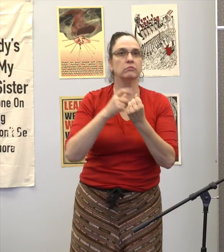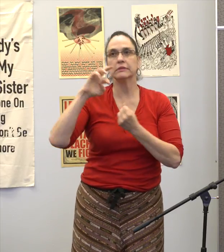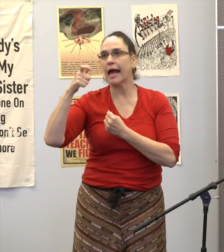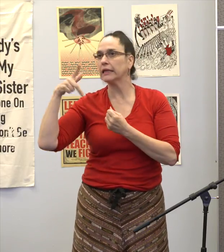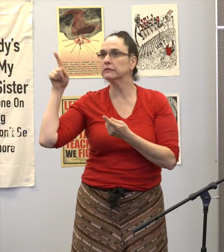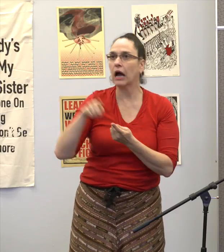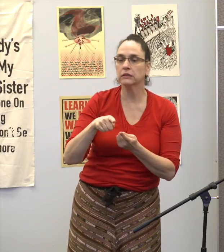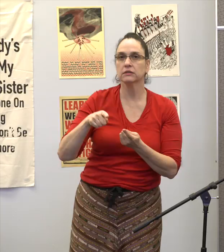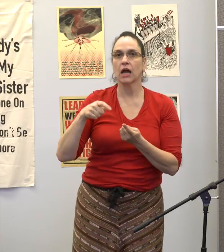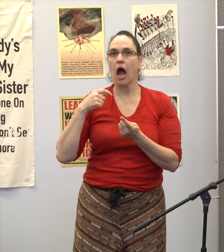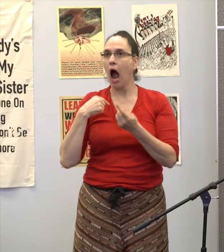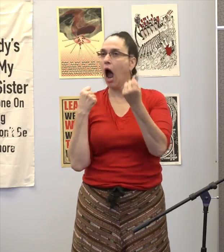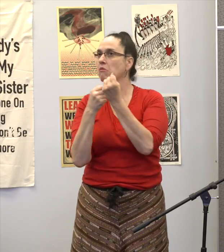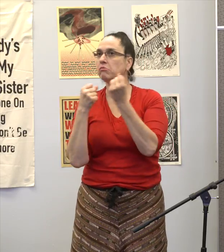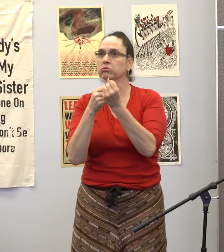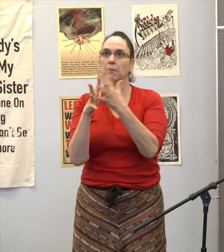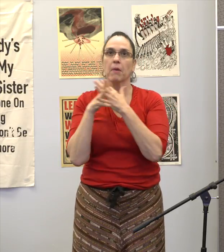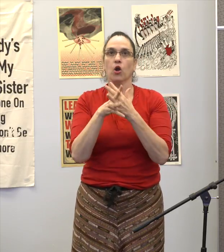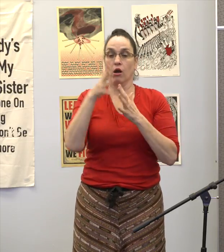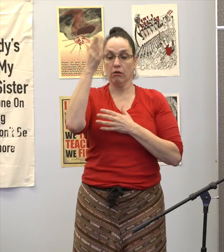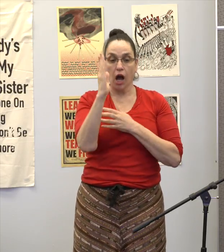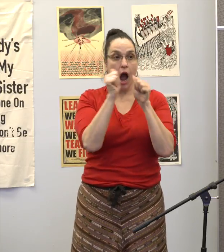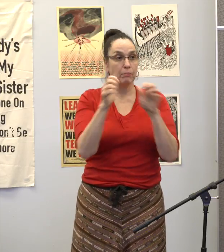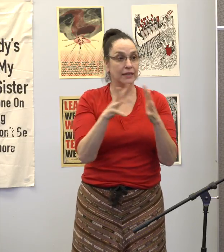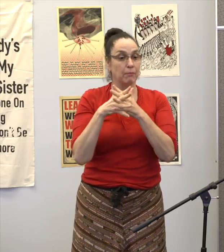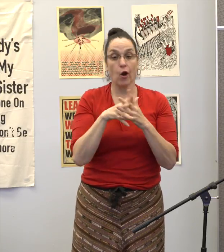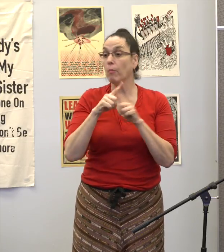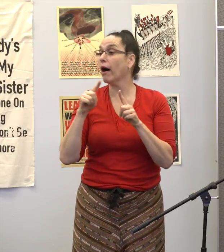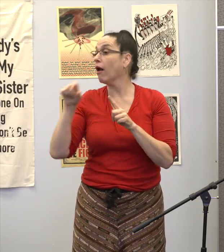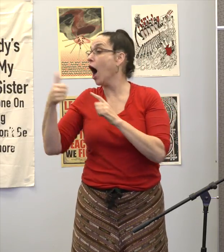America, God bless America and nobody else,